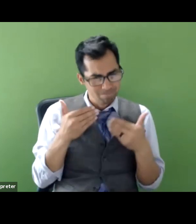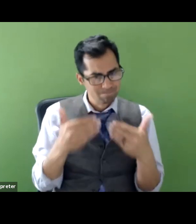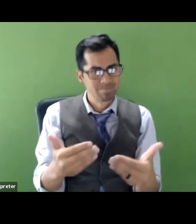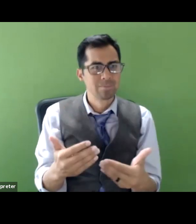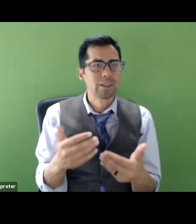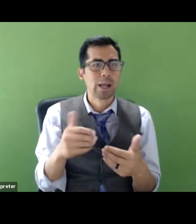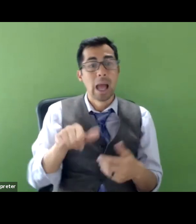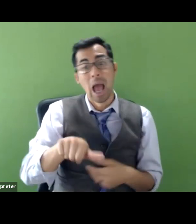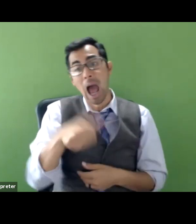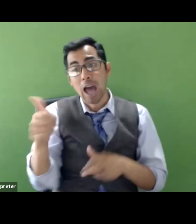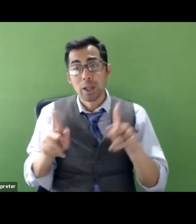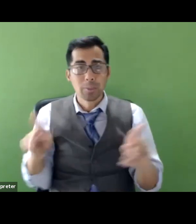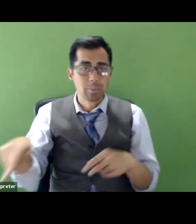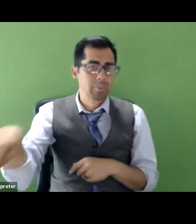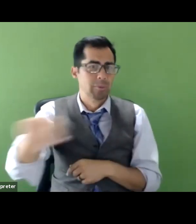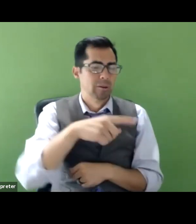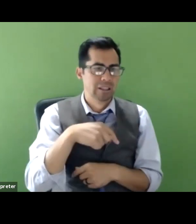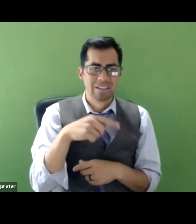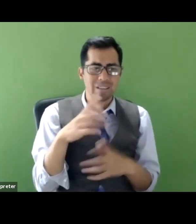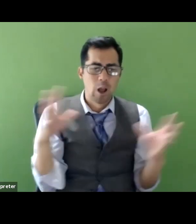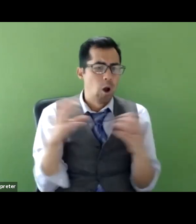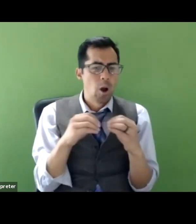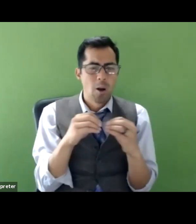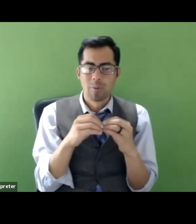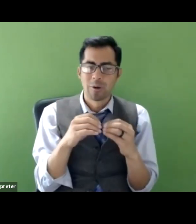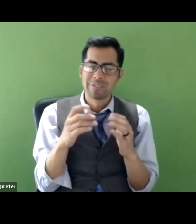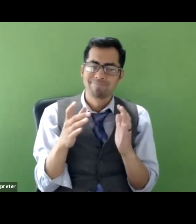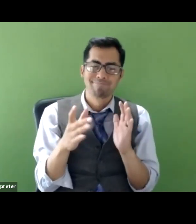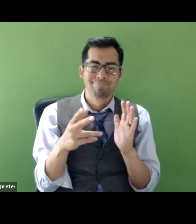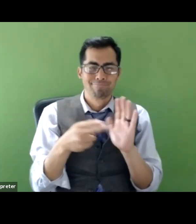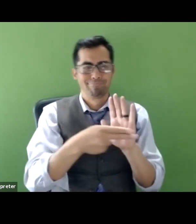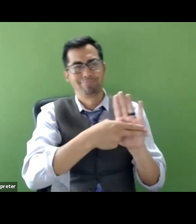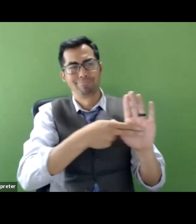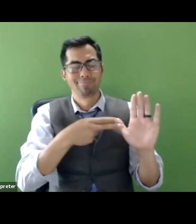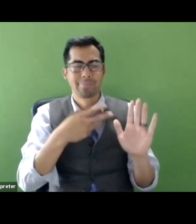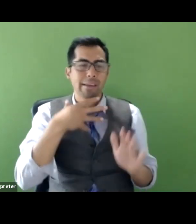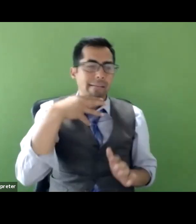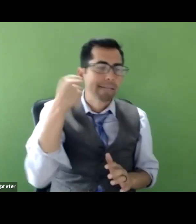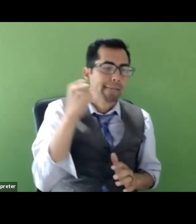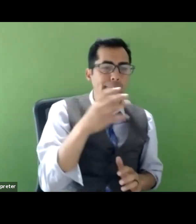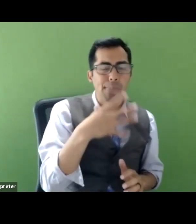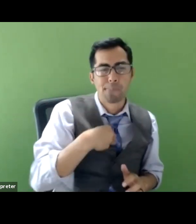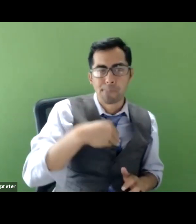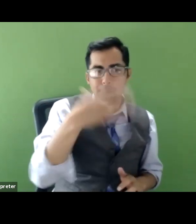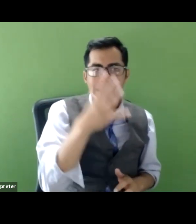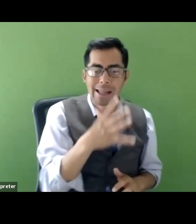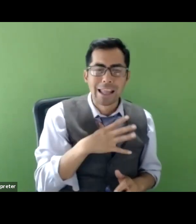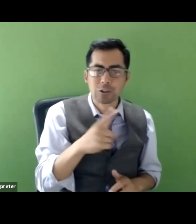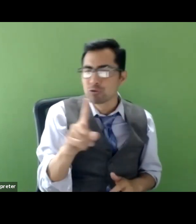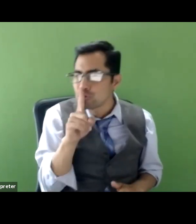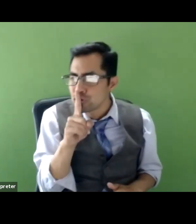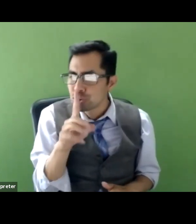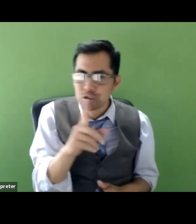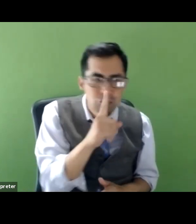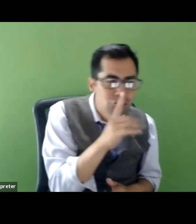bemoan the fact that there's no longer a stereotypical elderly white lady librarian shushing us when we raise